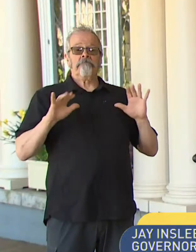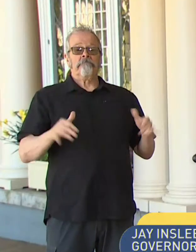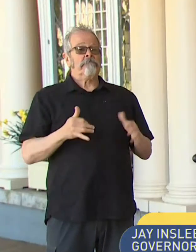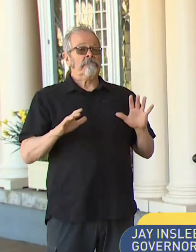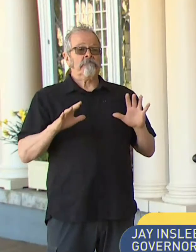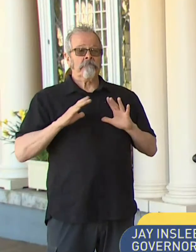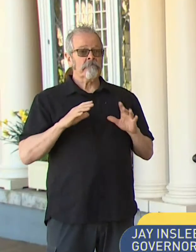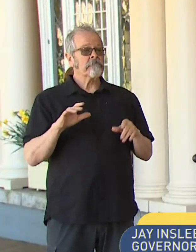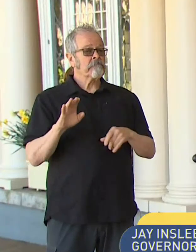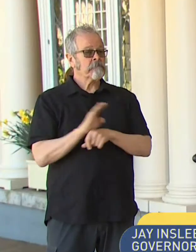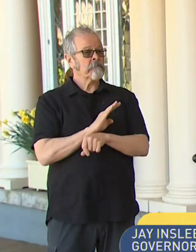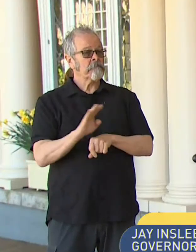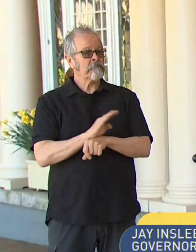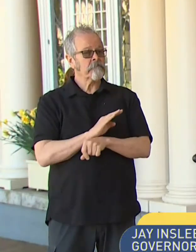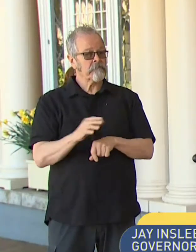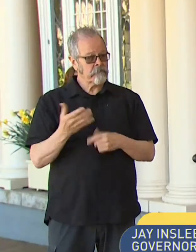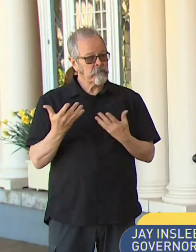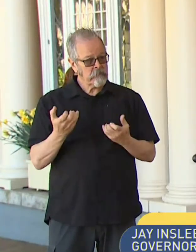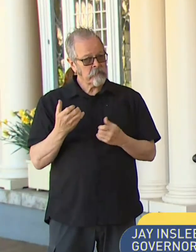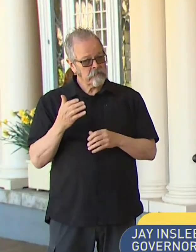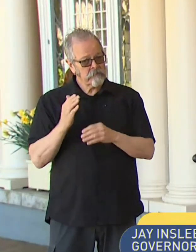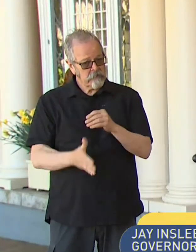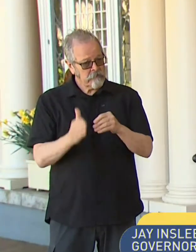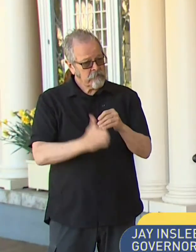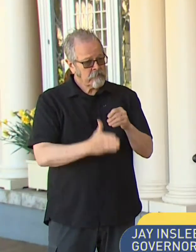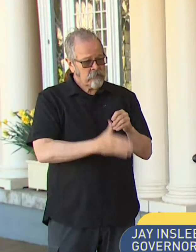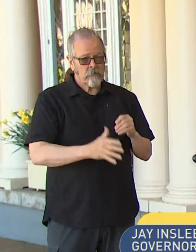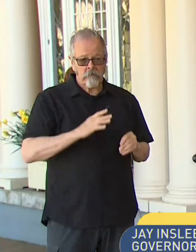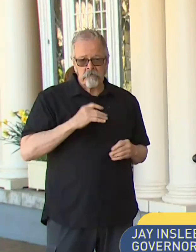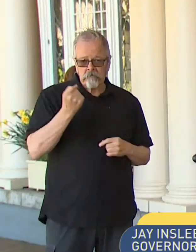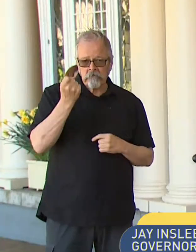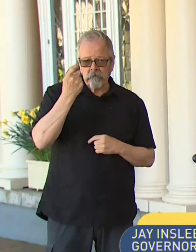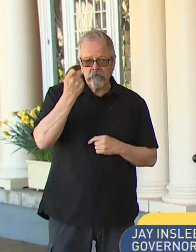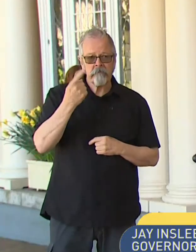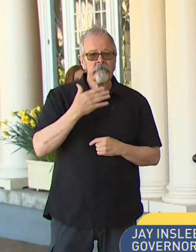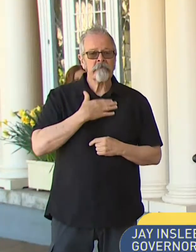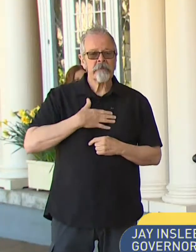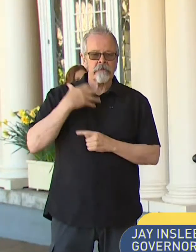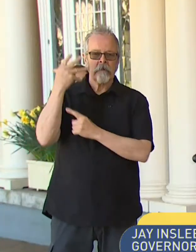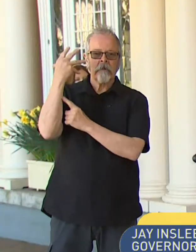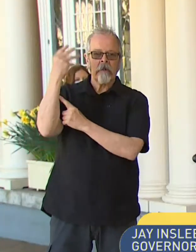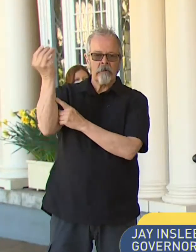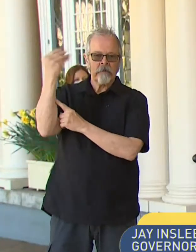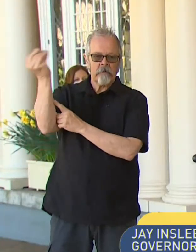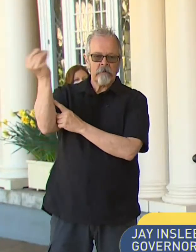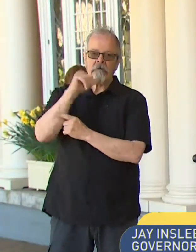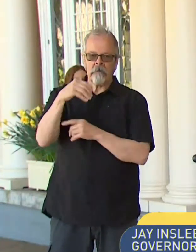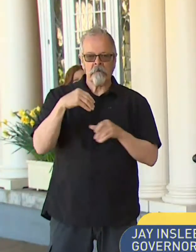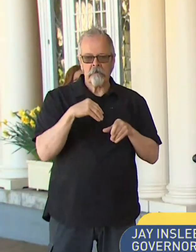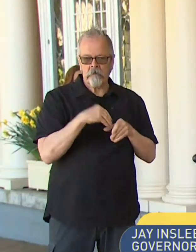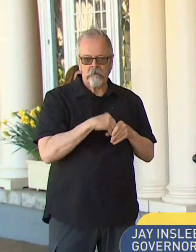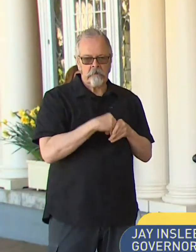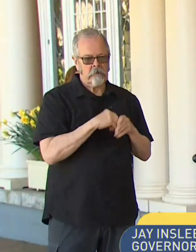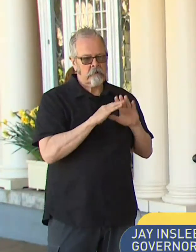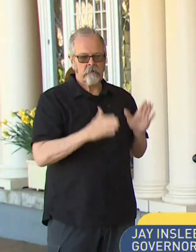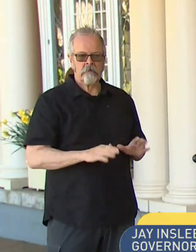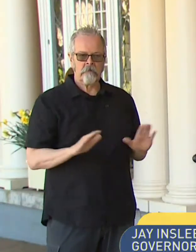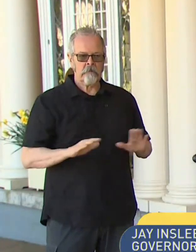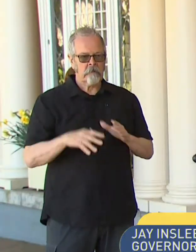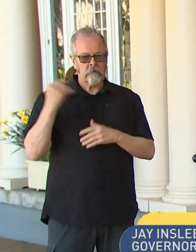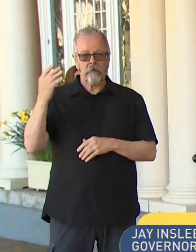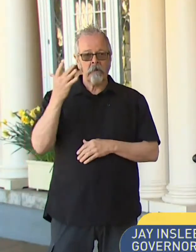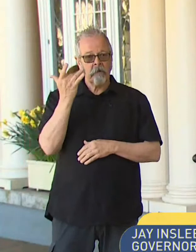business we want to get done. We want to ask Washingtonians to take it outside. And the reason is that this is a